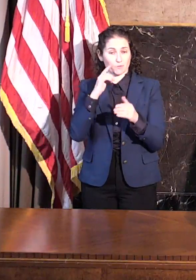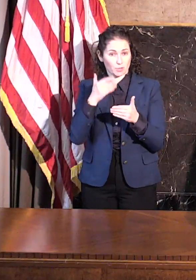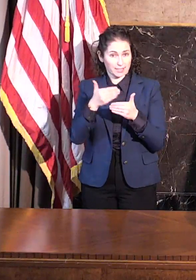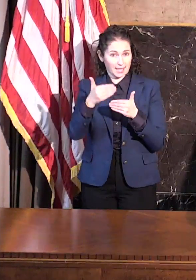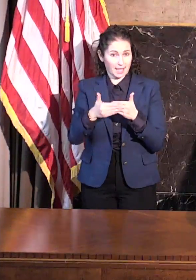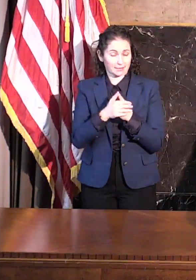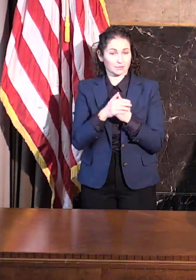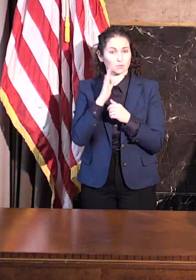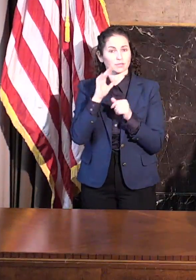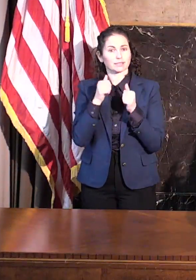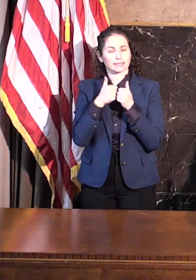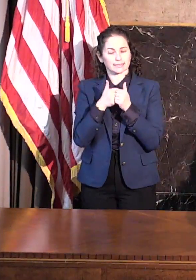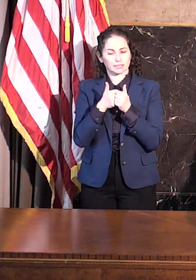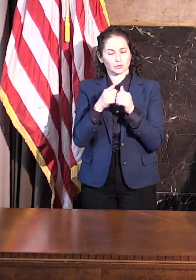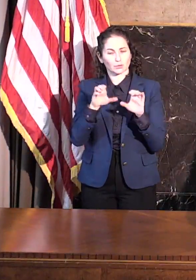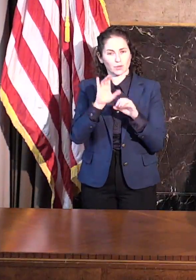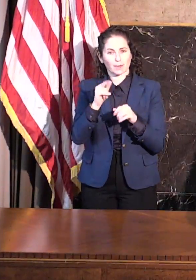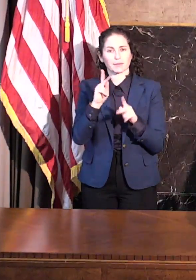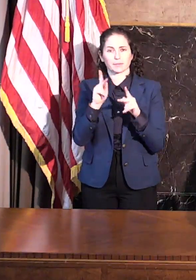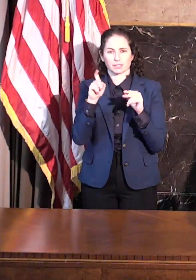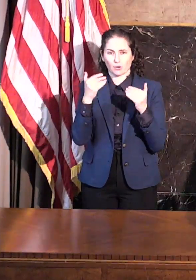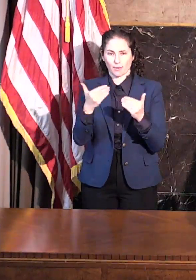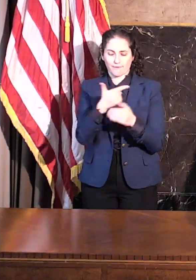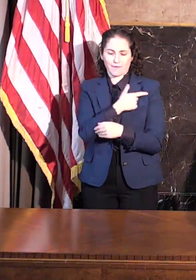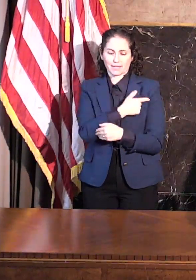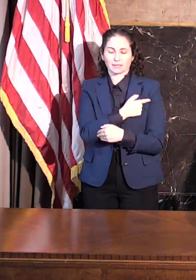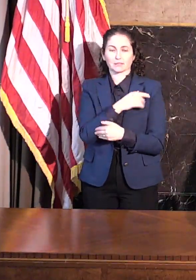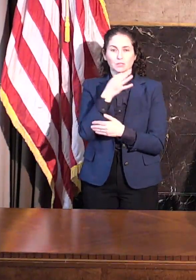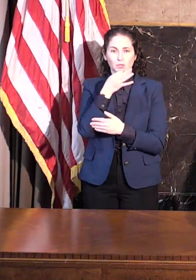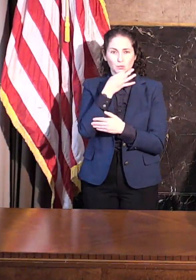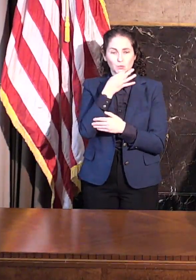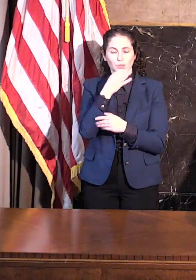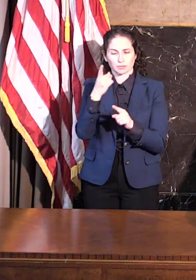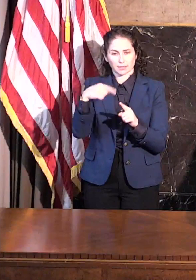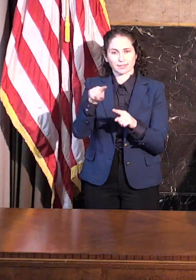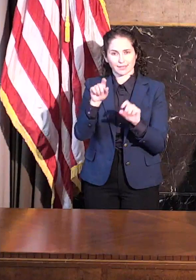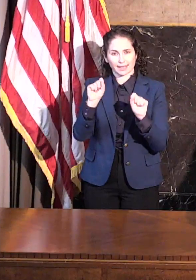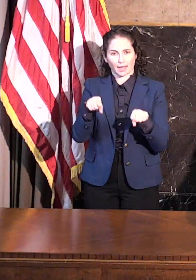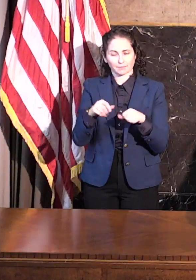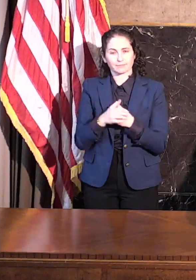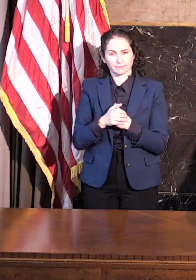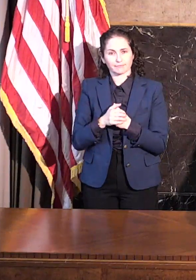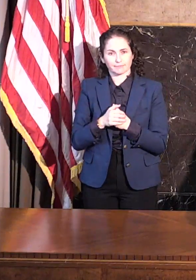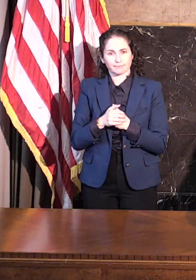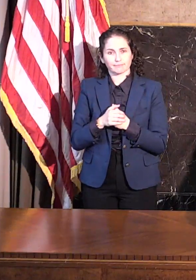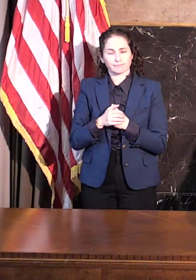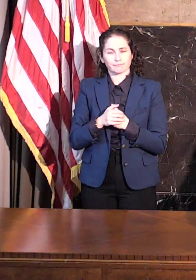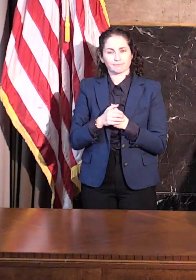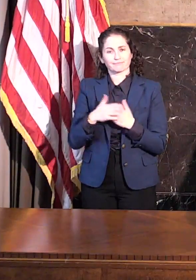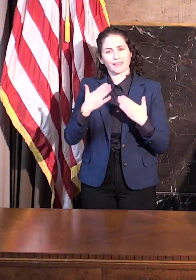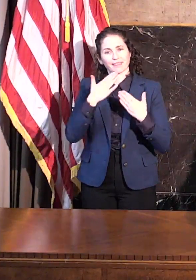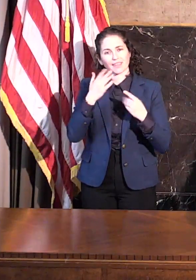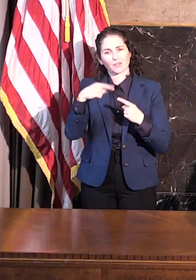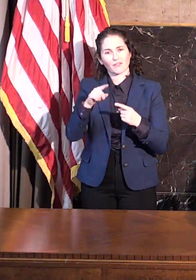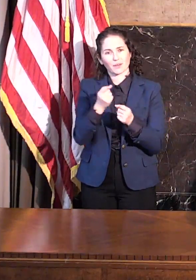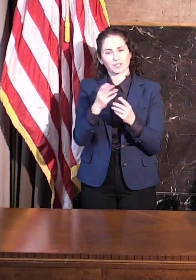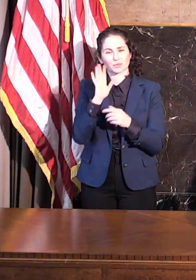been transpiring over the last few weeks. So we will have our next press conference